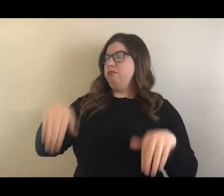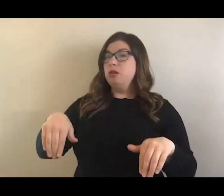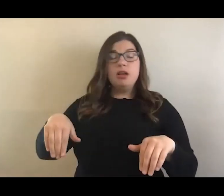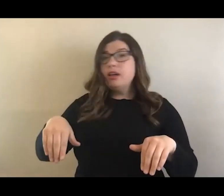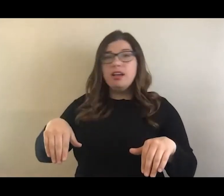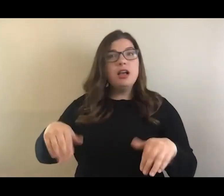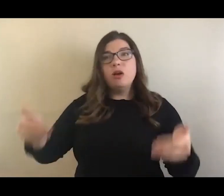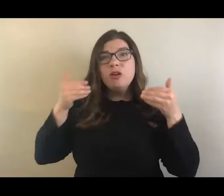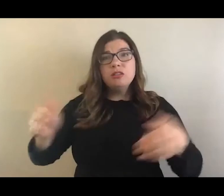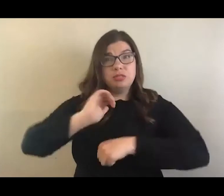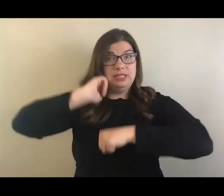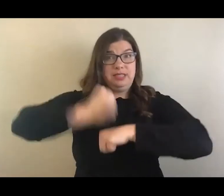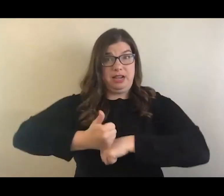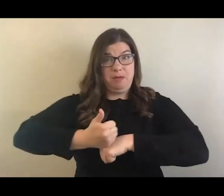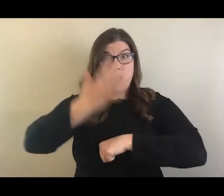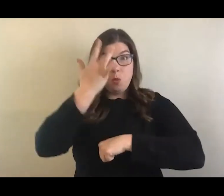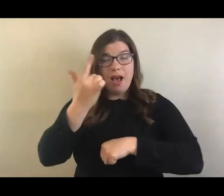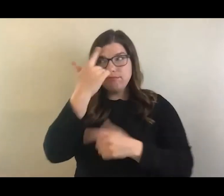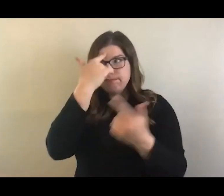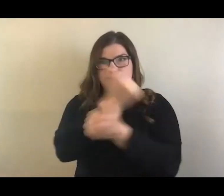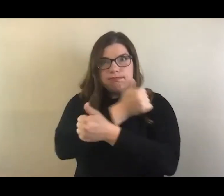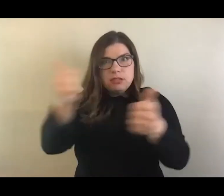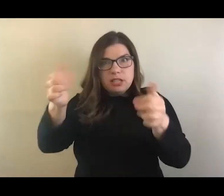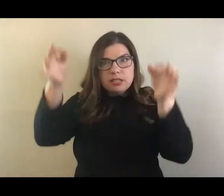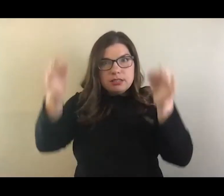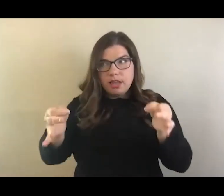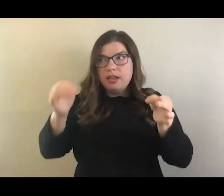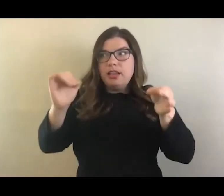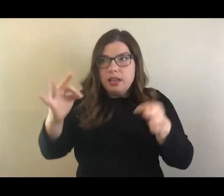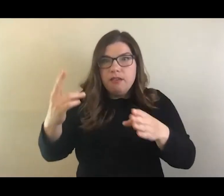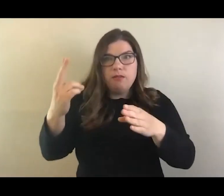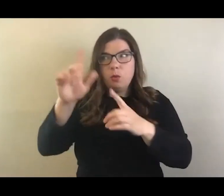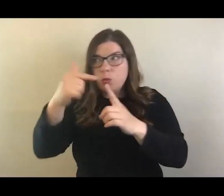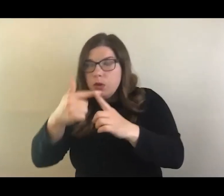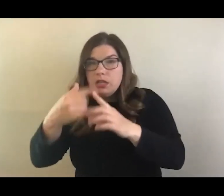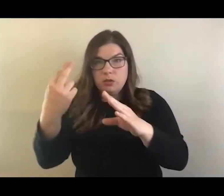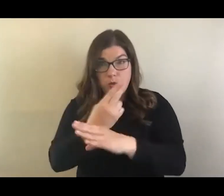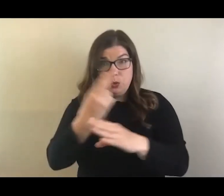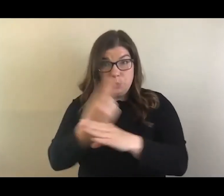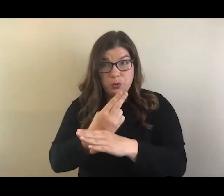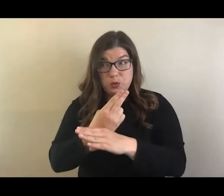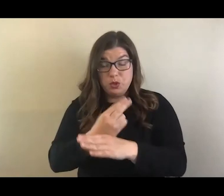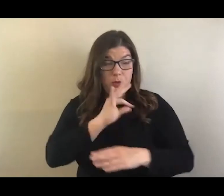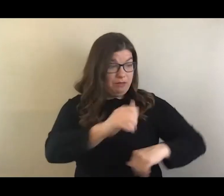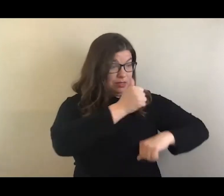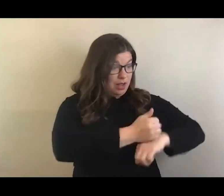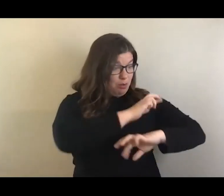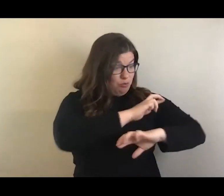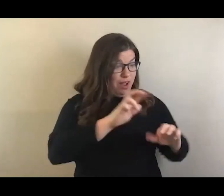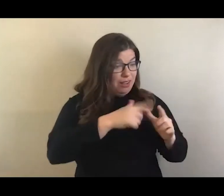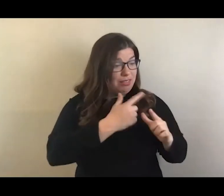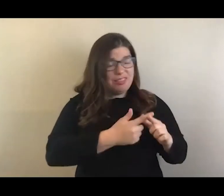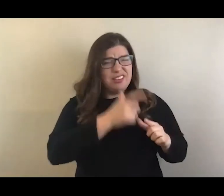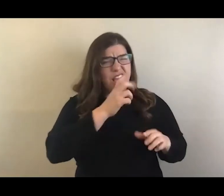them set up. You can decide if and when you want to use them. Many times, as courses progress, they become more